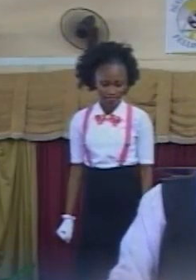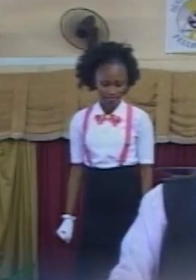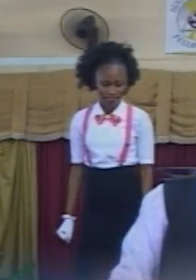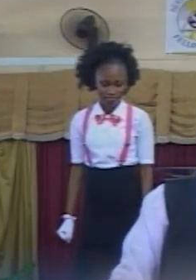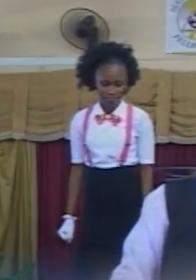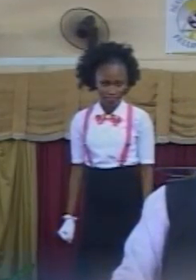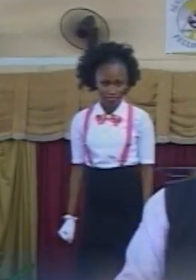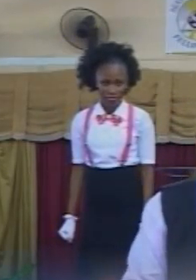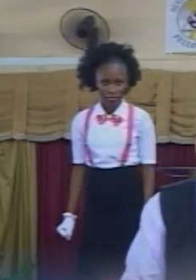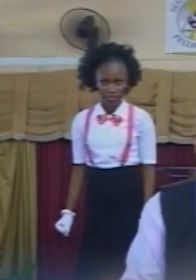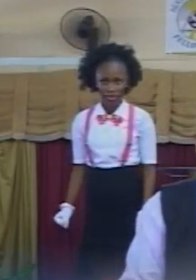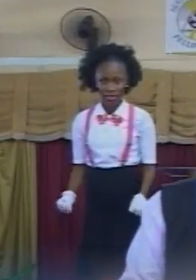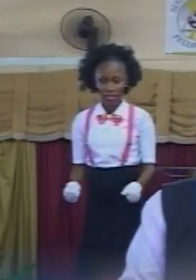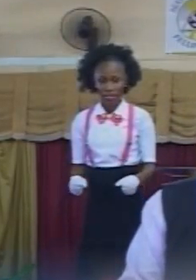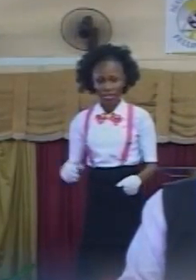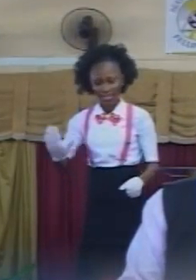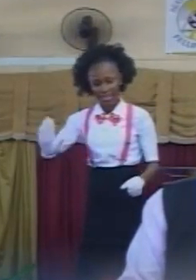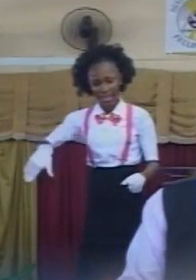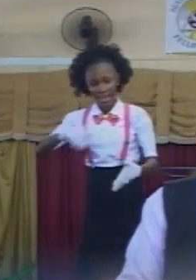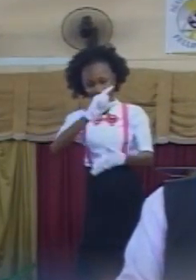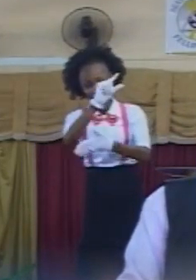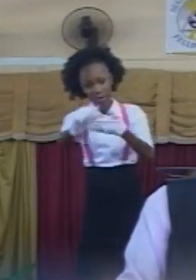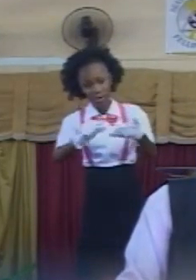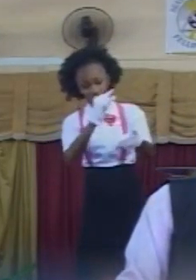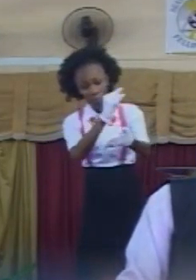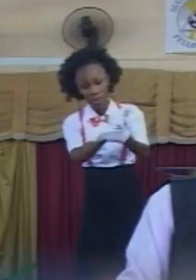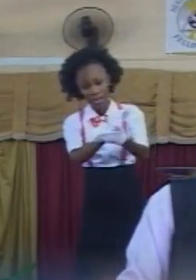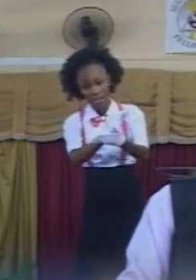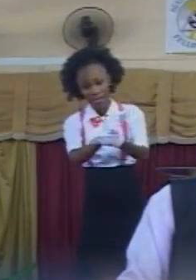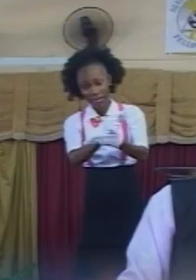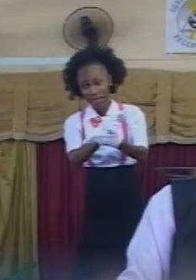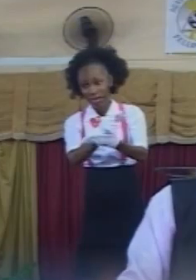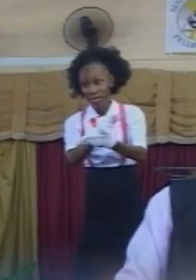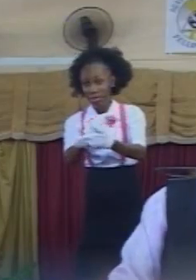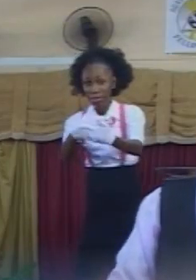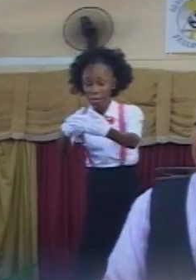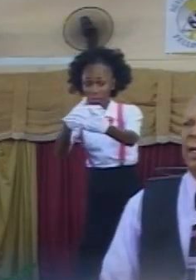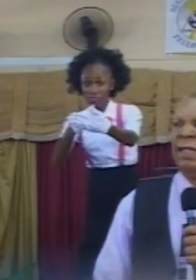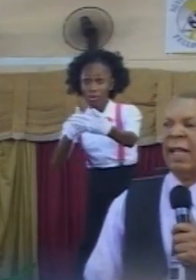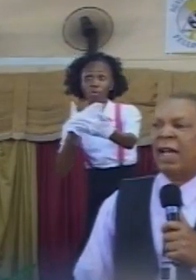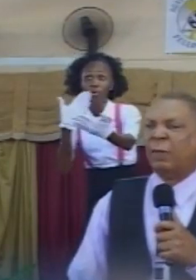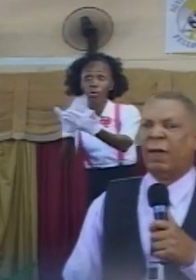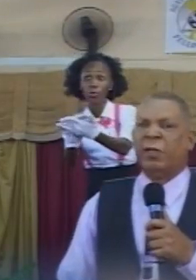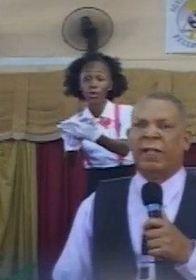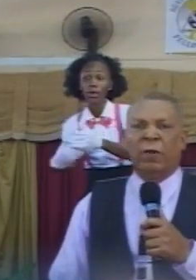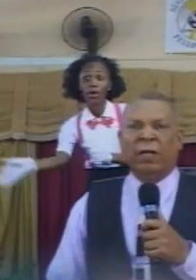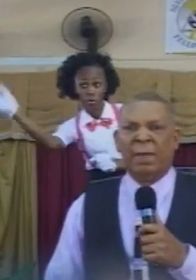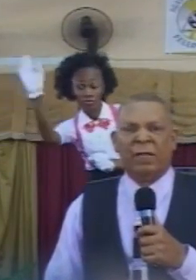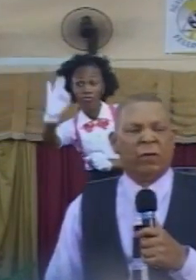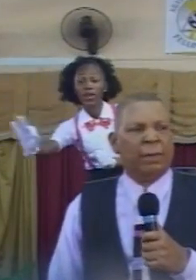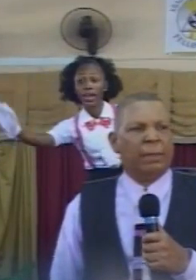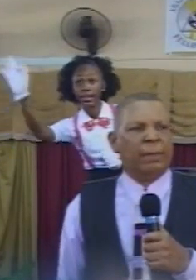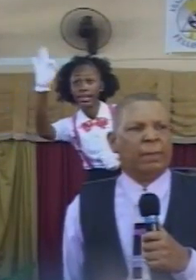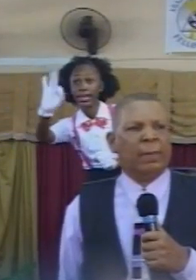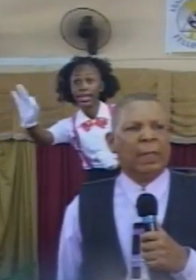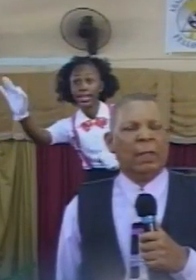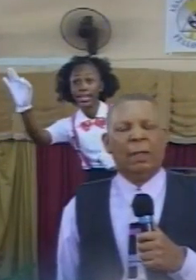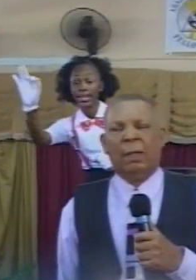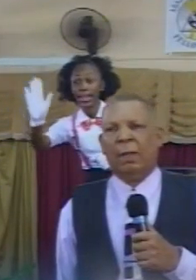So it's the week, the last week before Good Friday. The last week. This is the last week of Jesus' earthly ministry.